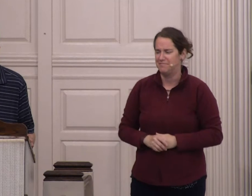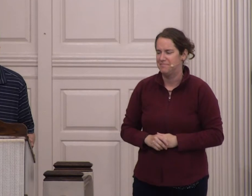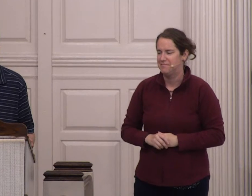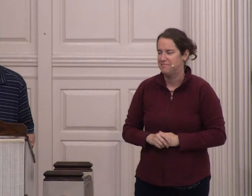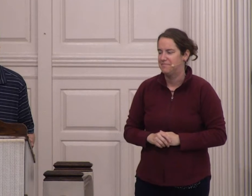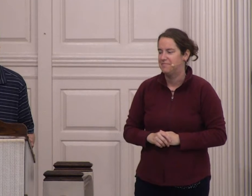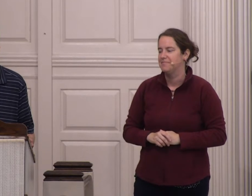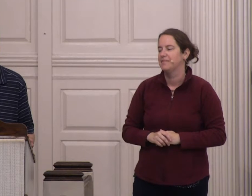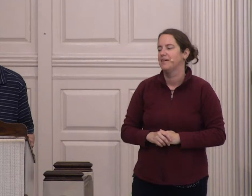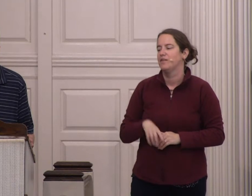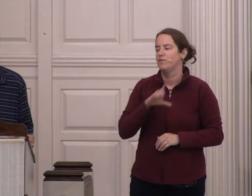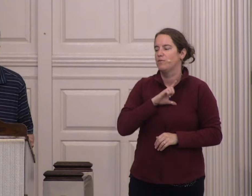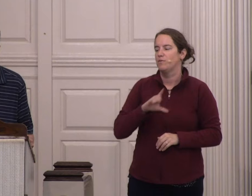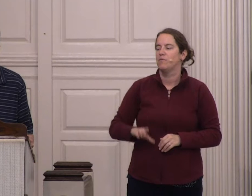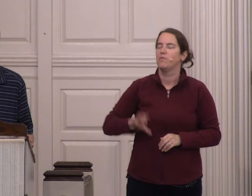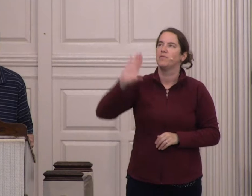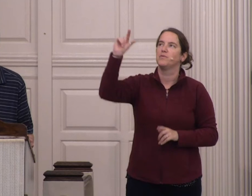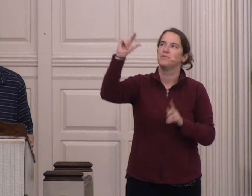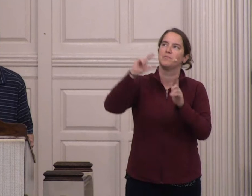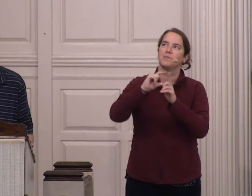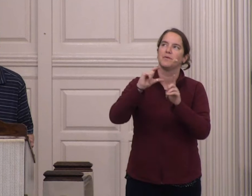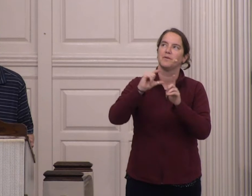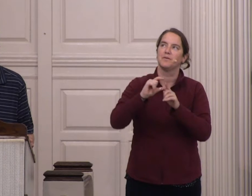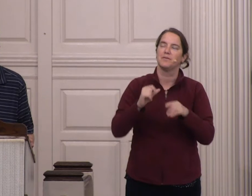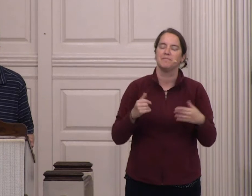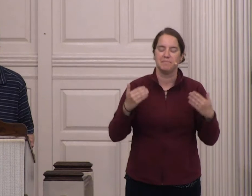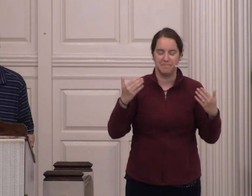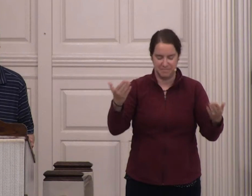The word of the Lord.